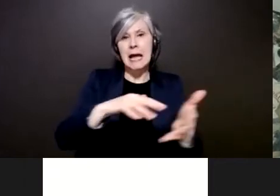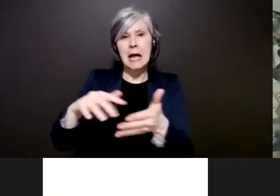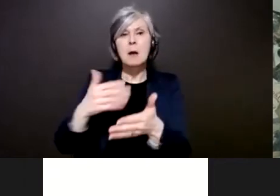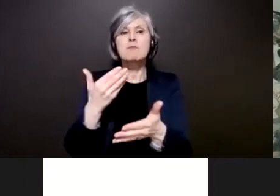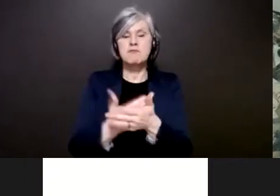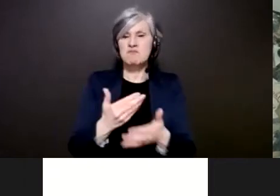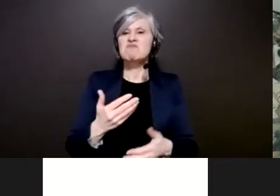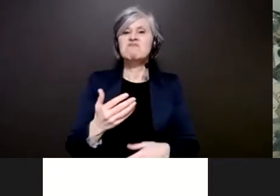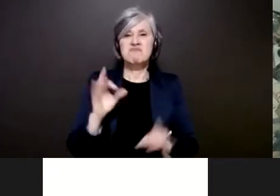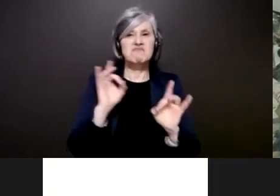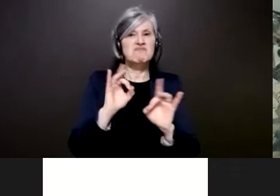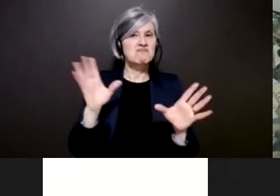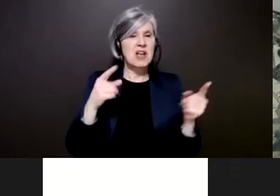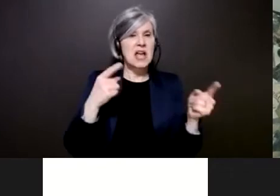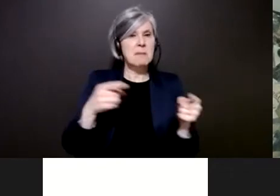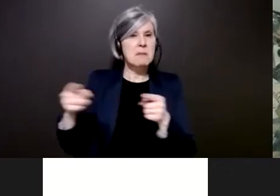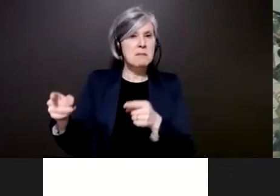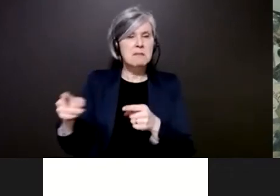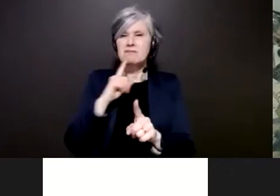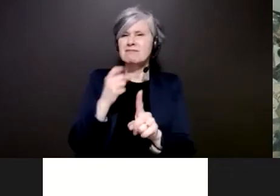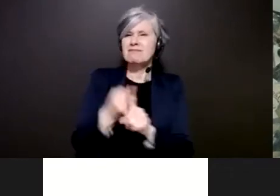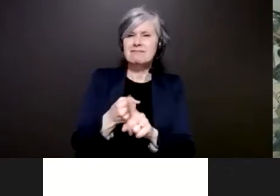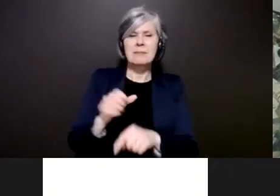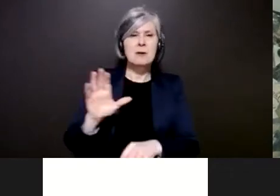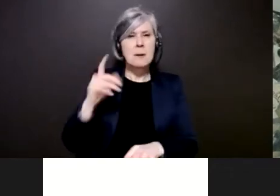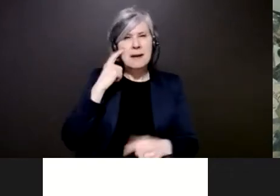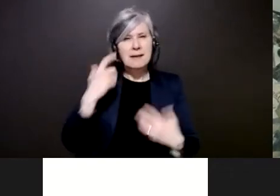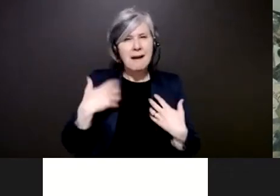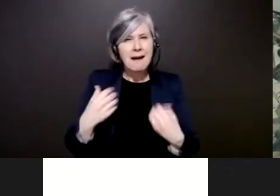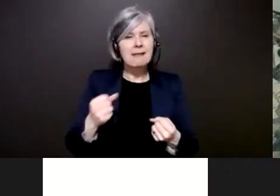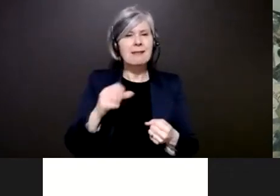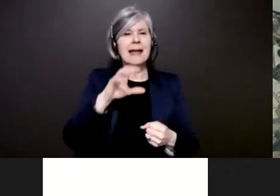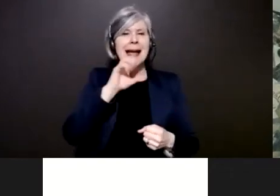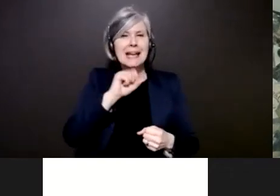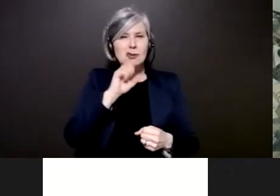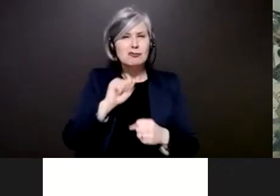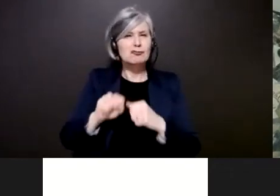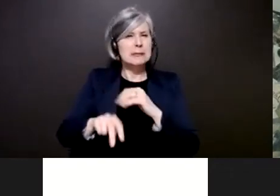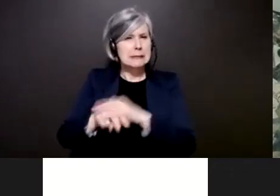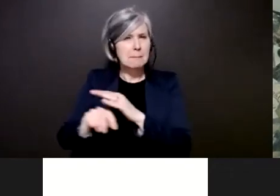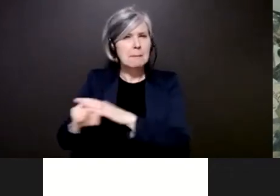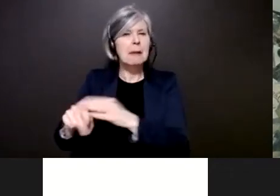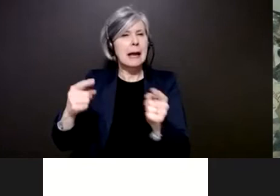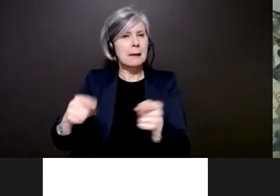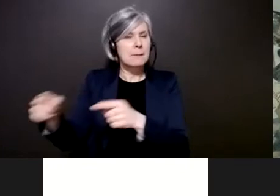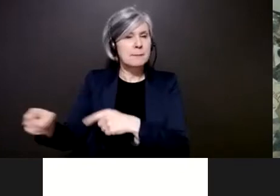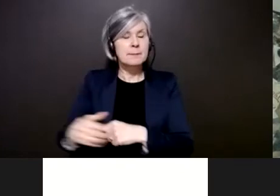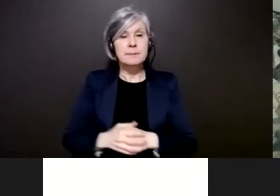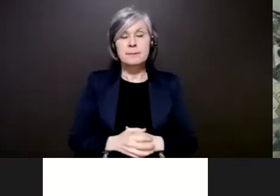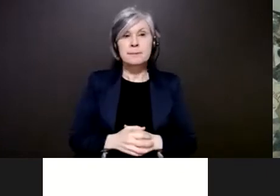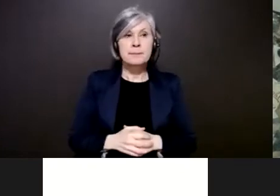between ageism and mental health conditions. There's a staggering economic impact of